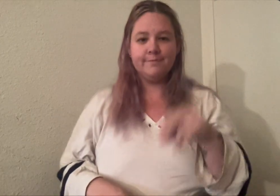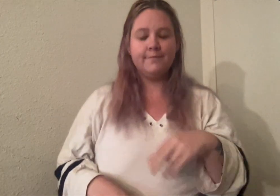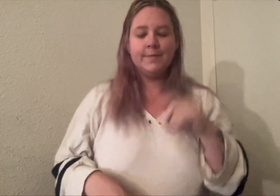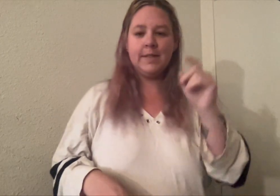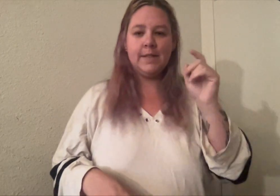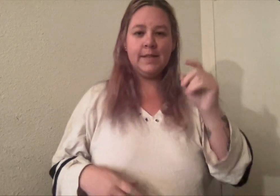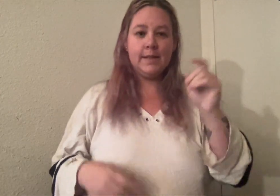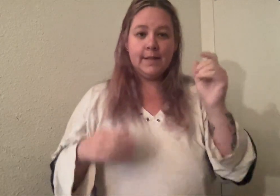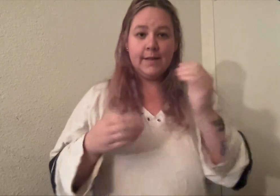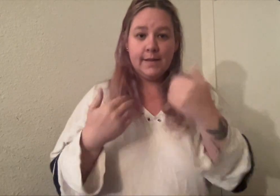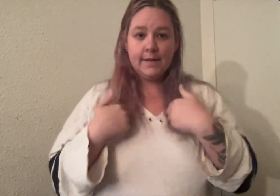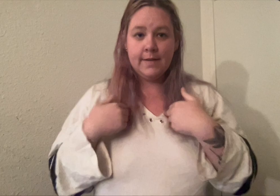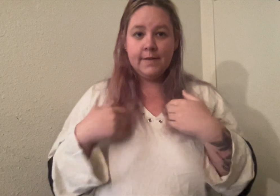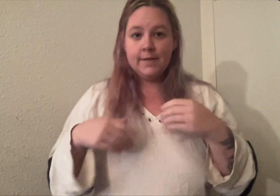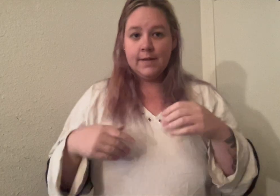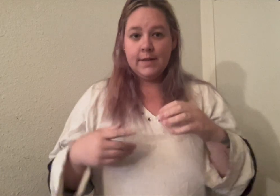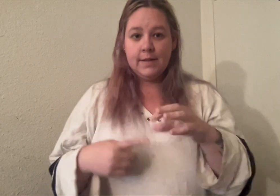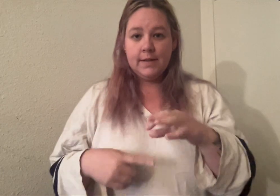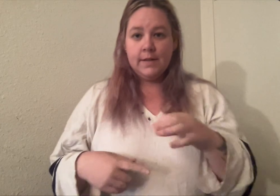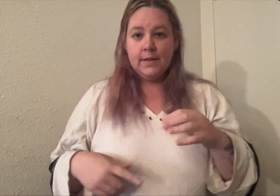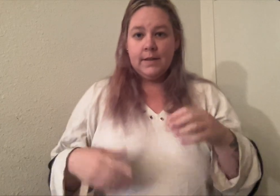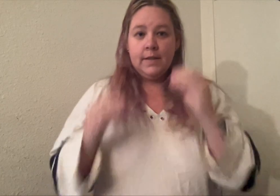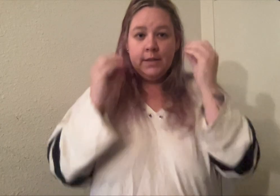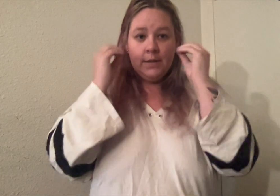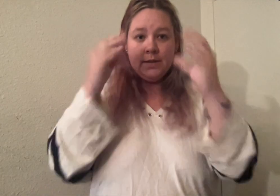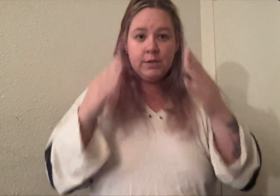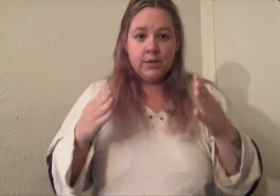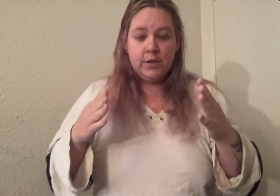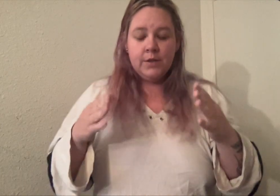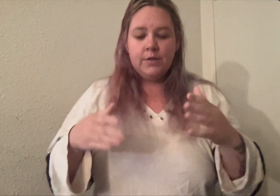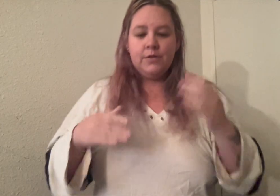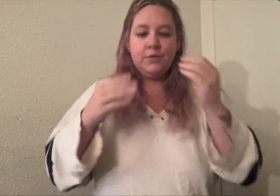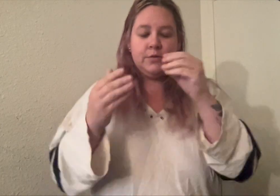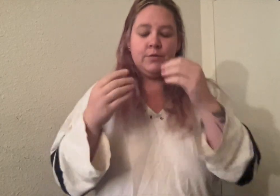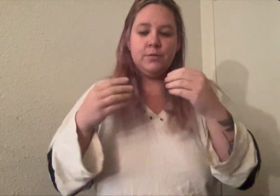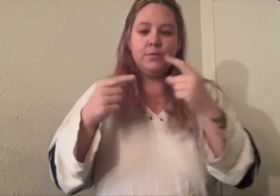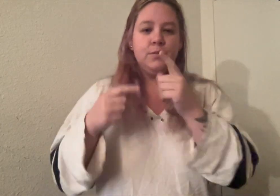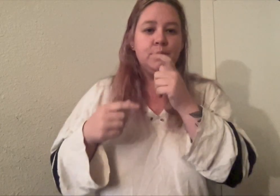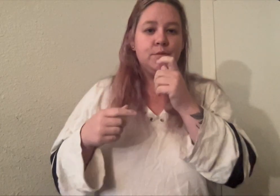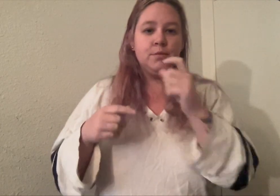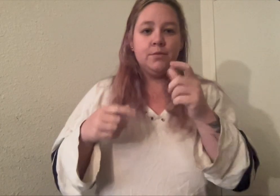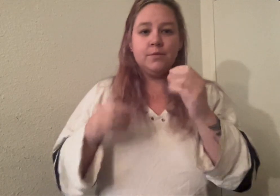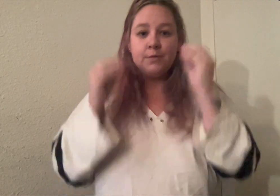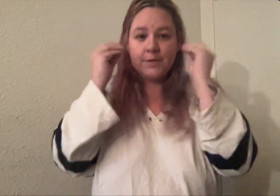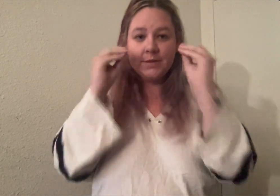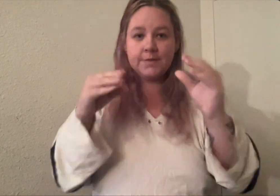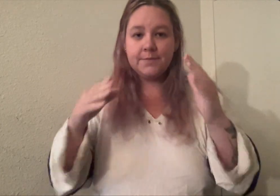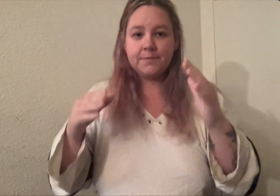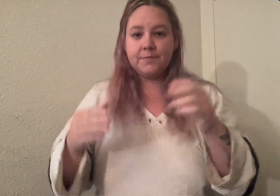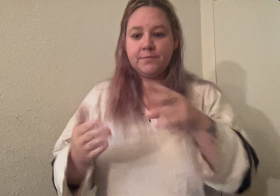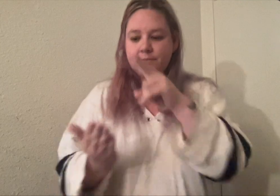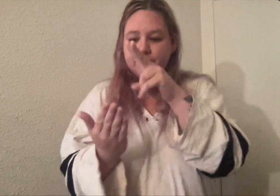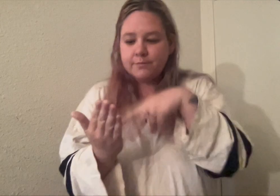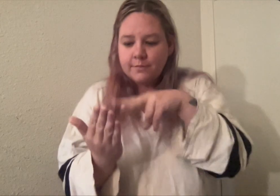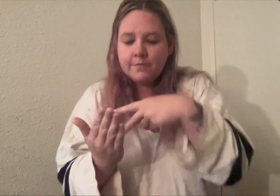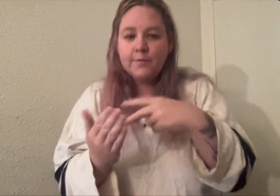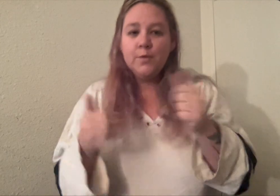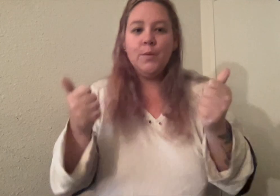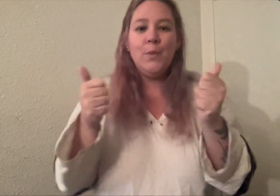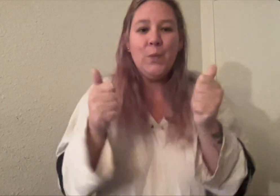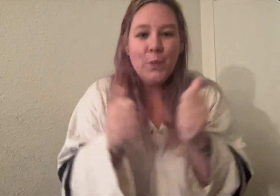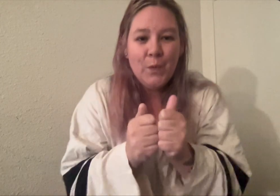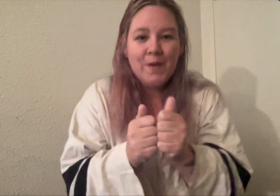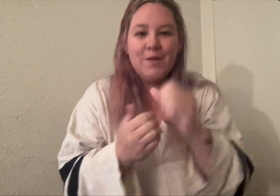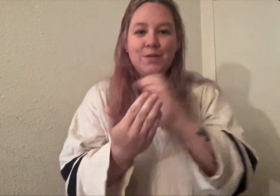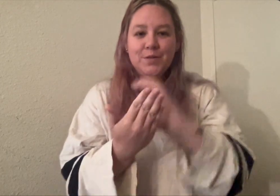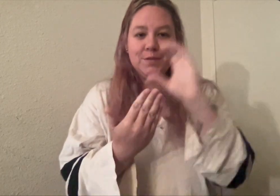skills along with our content. That is, we teach reading functionally as a part of our regular curriculum.